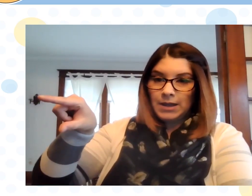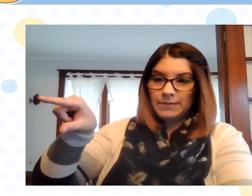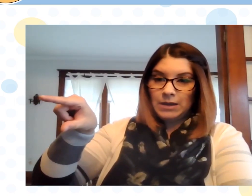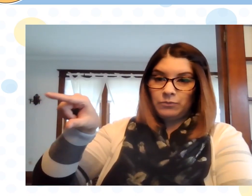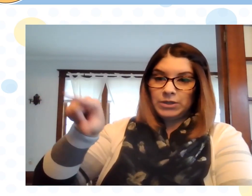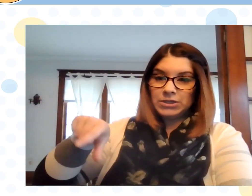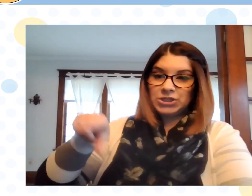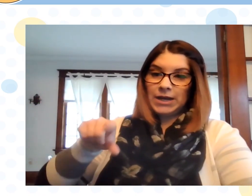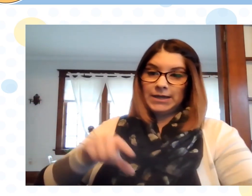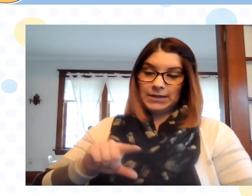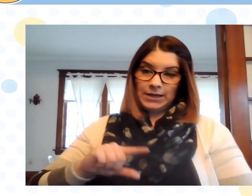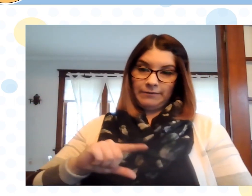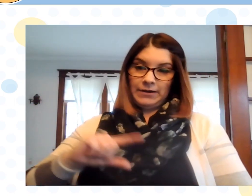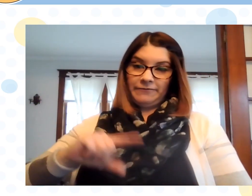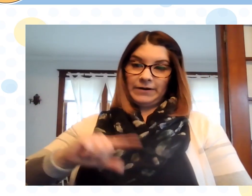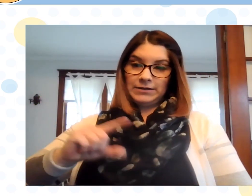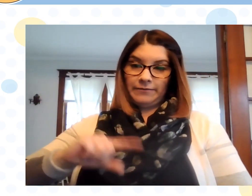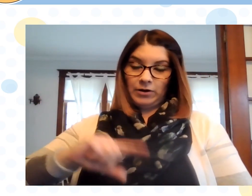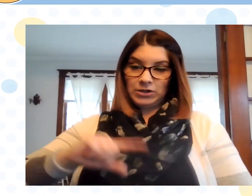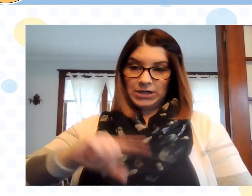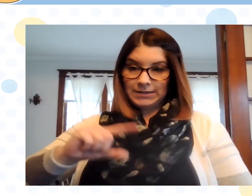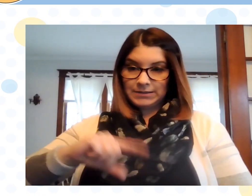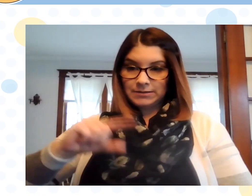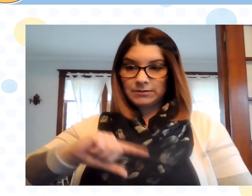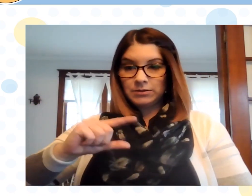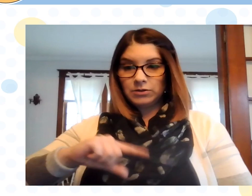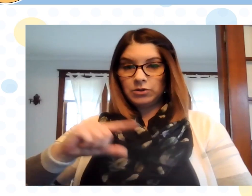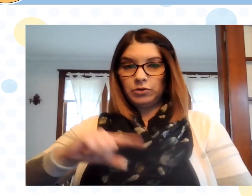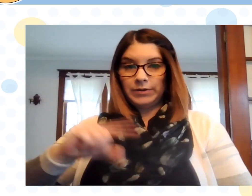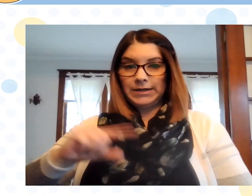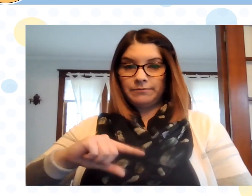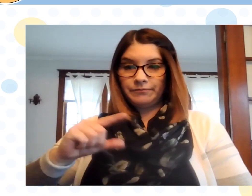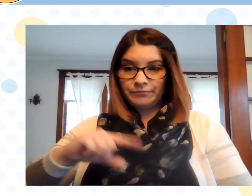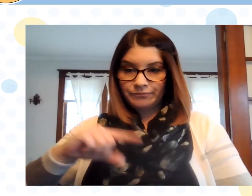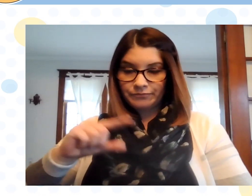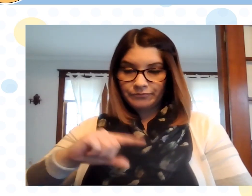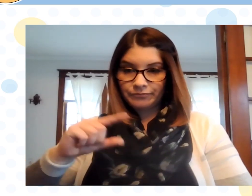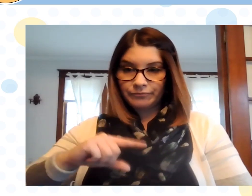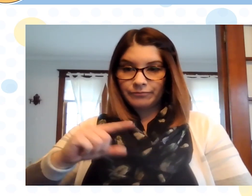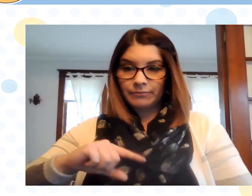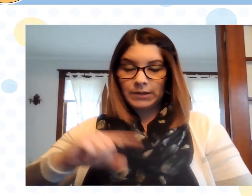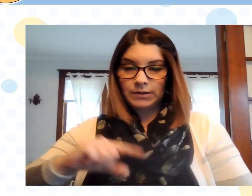And then we just shake it kind of in front of our chest. Green.